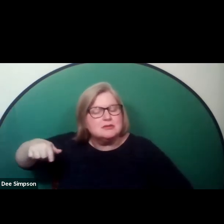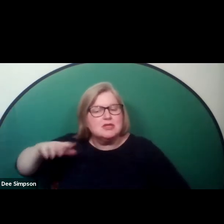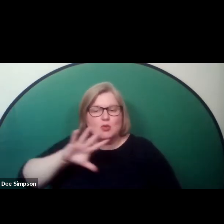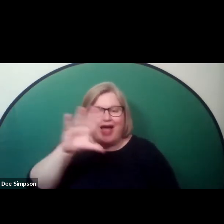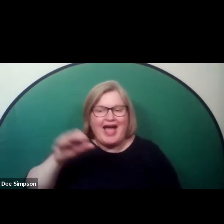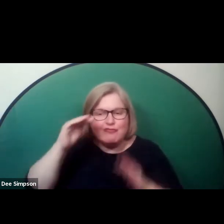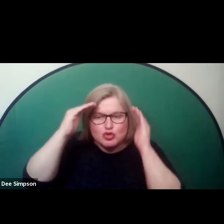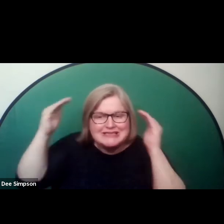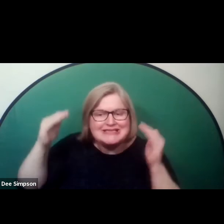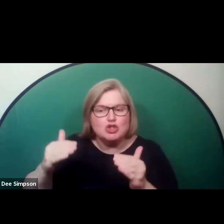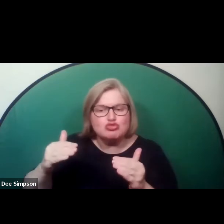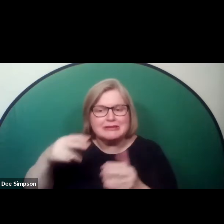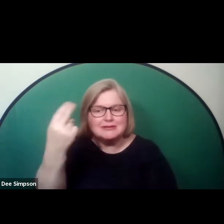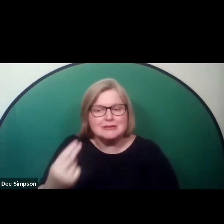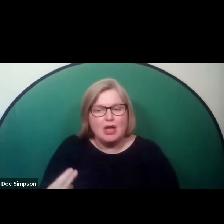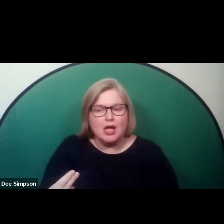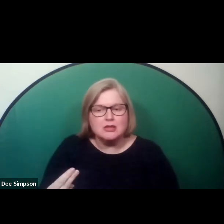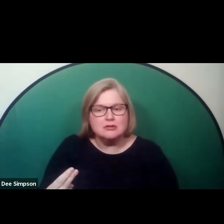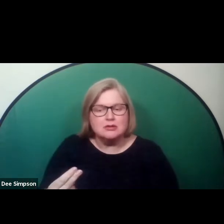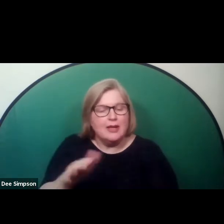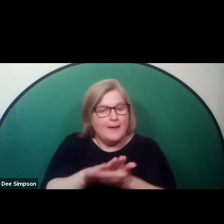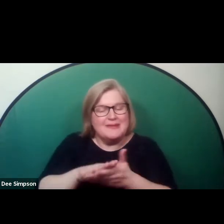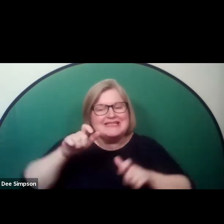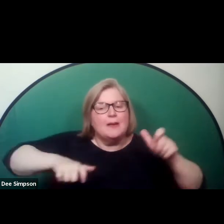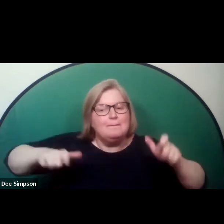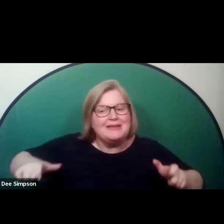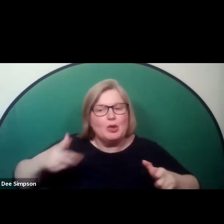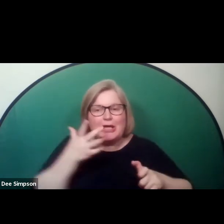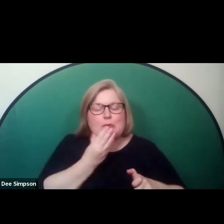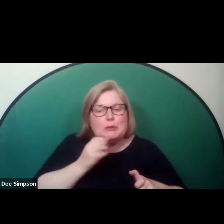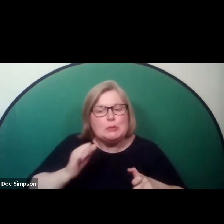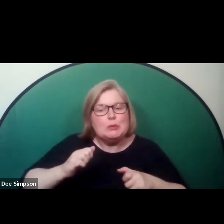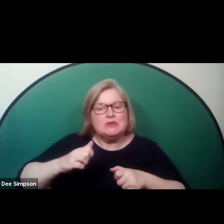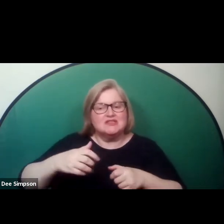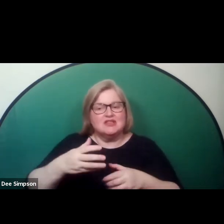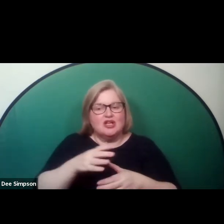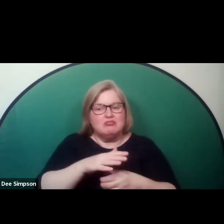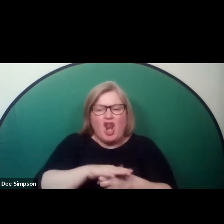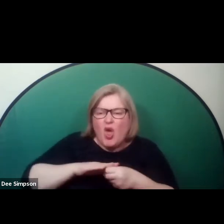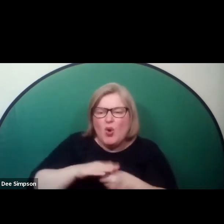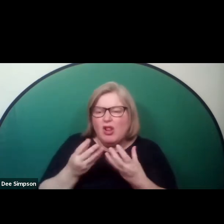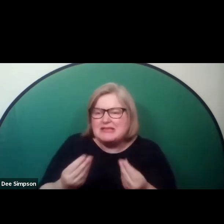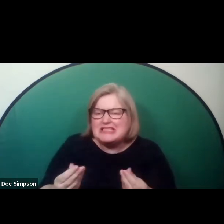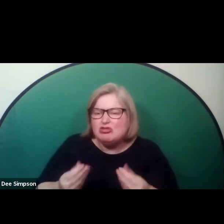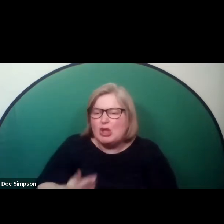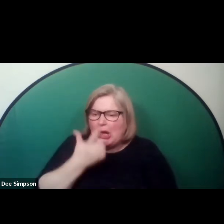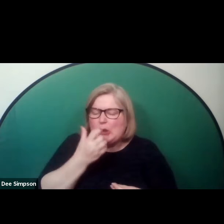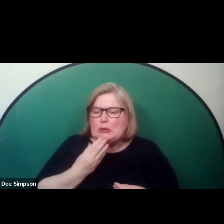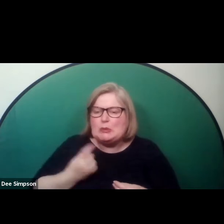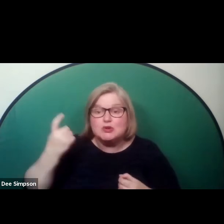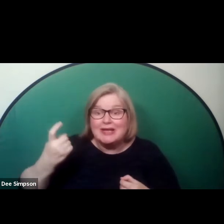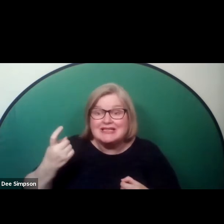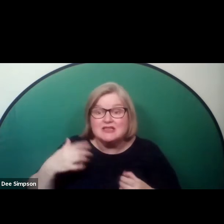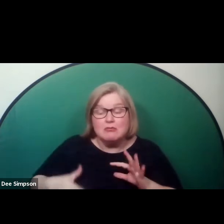By locally producing the eyeglasses there, it means that you can be using local materials, and you can consider